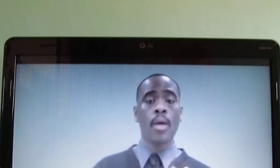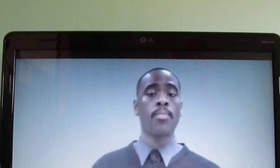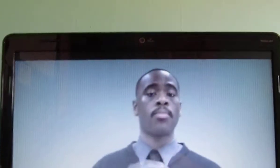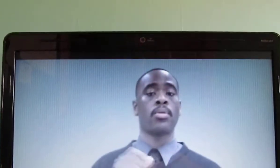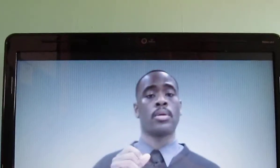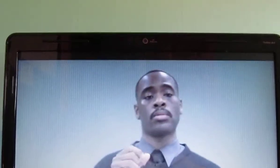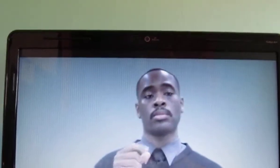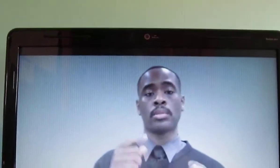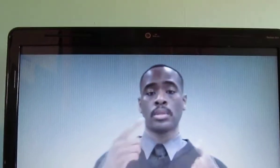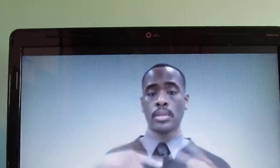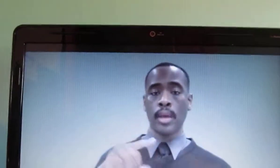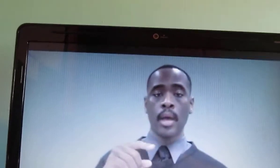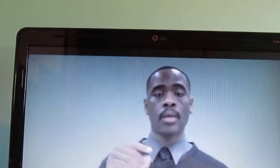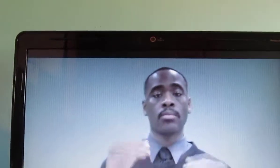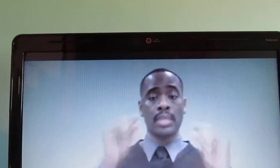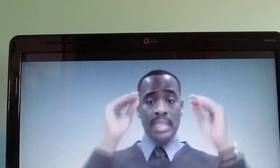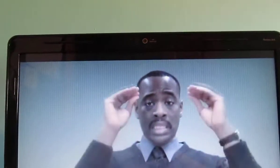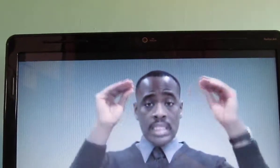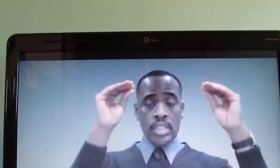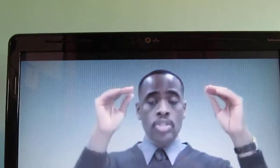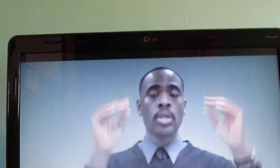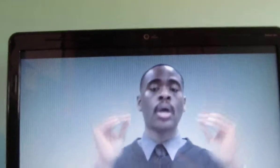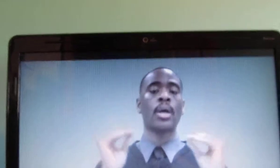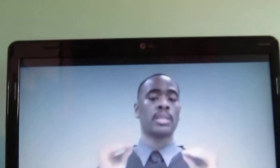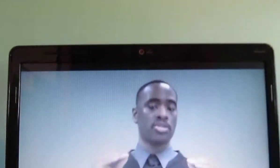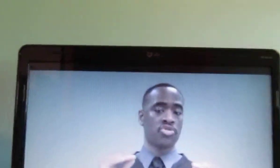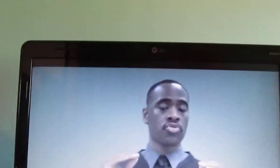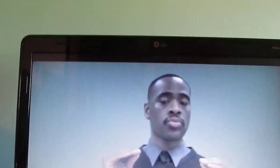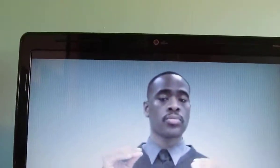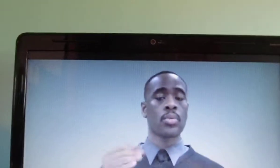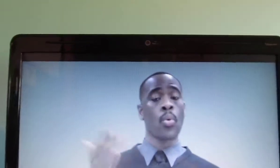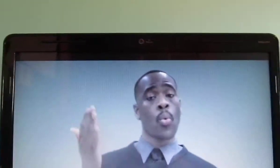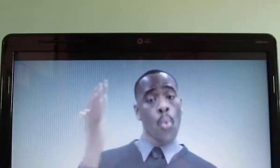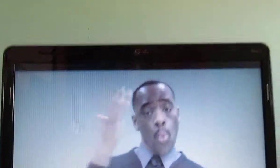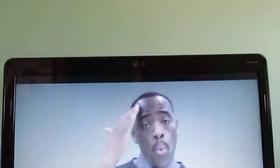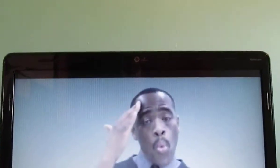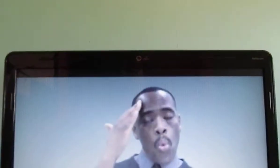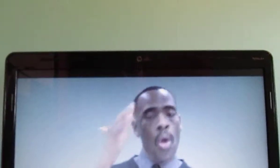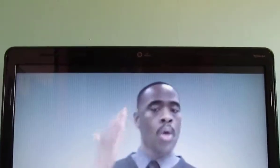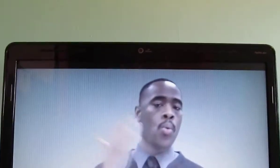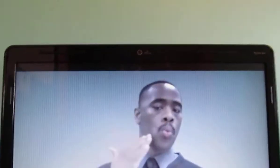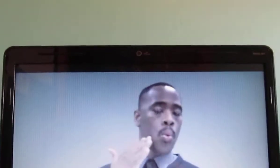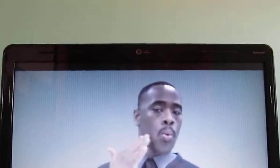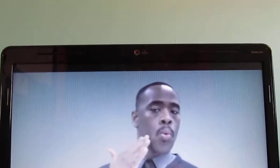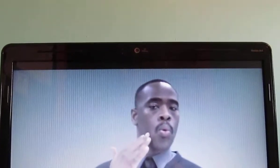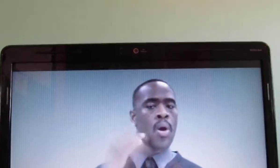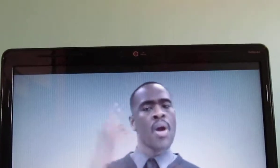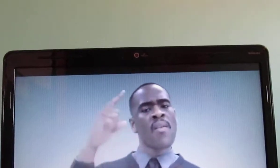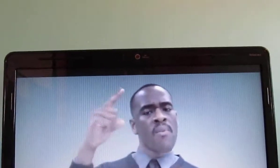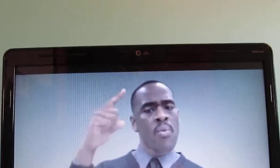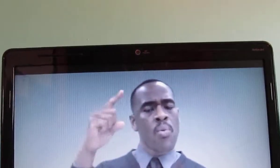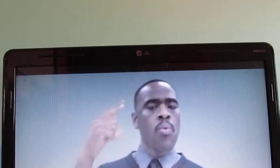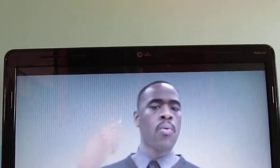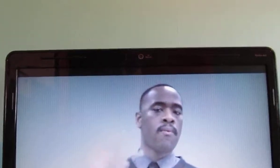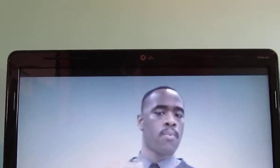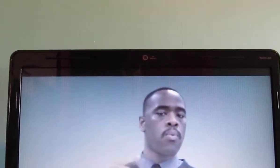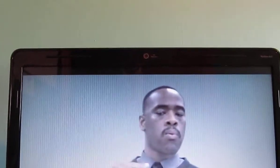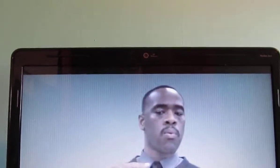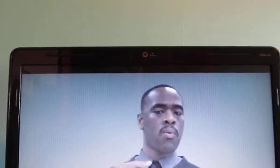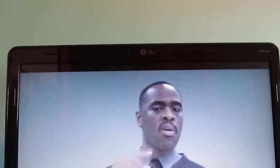like up on the forehead or down on the chin. Like teach is up high or teach down low. No up high, no